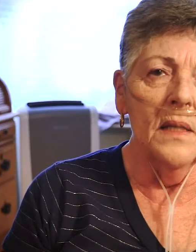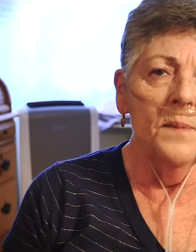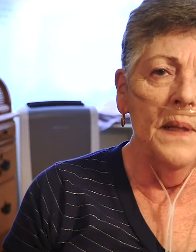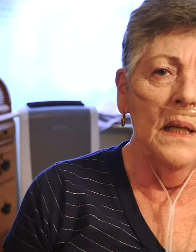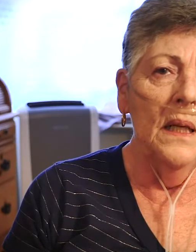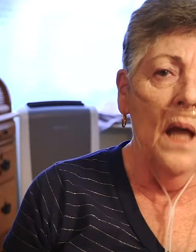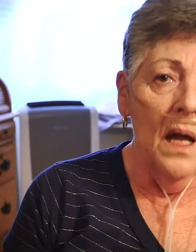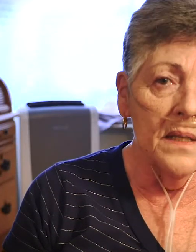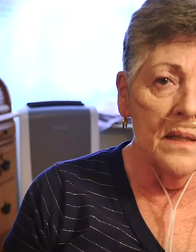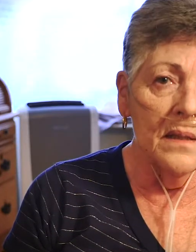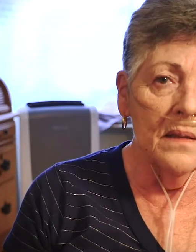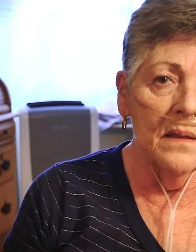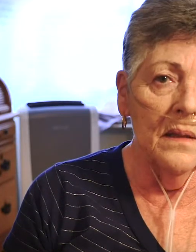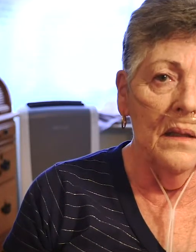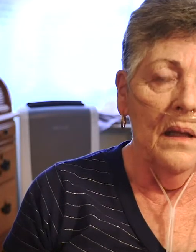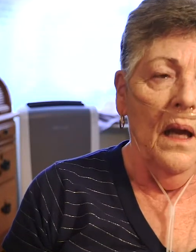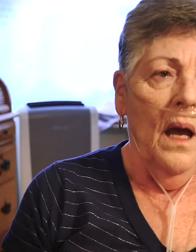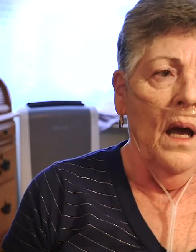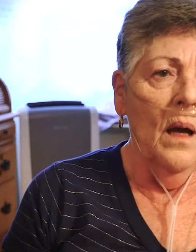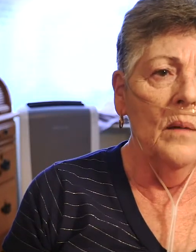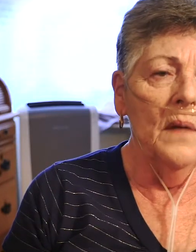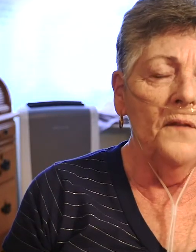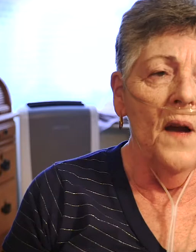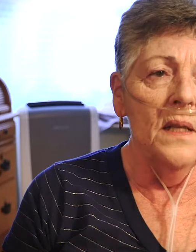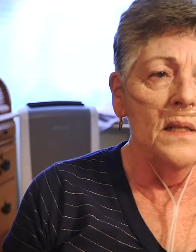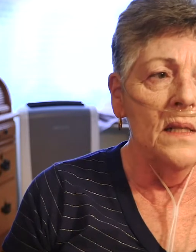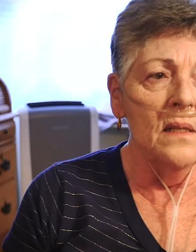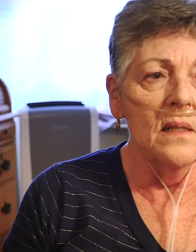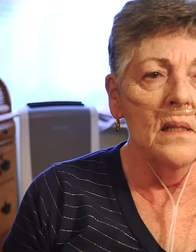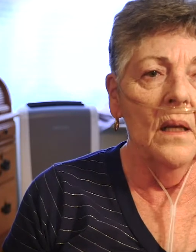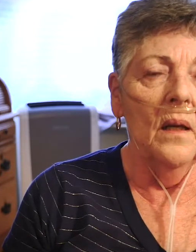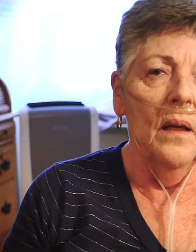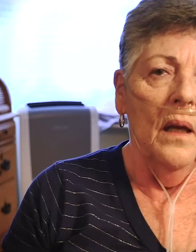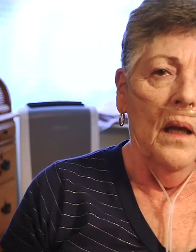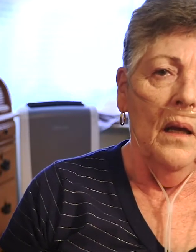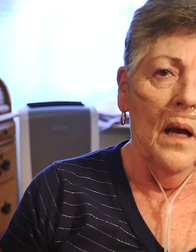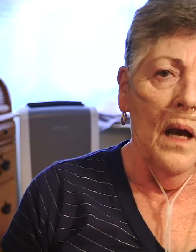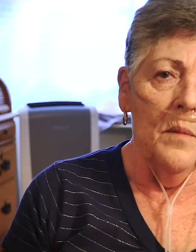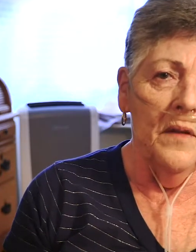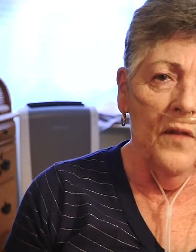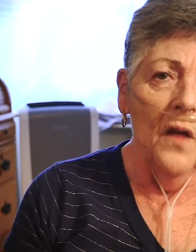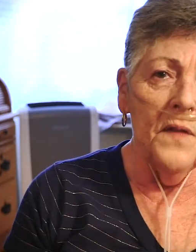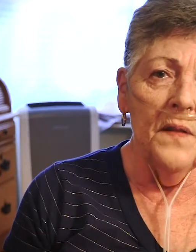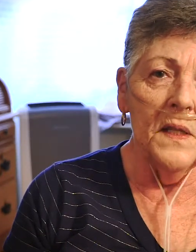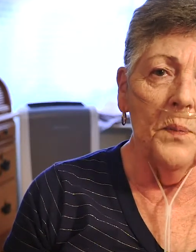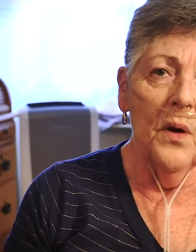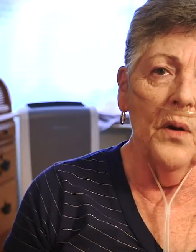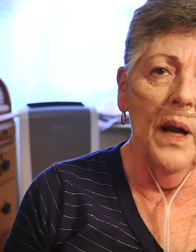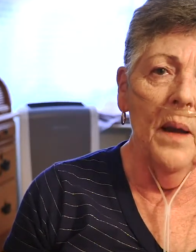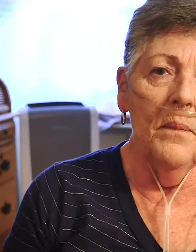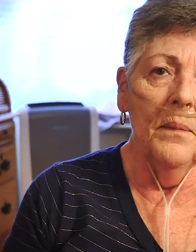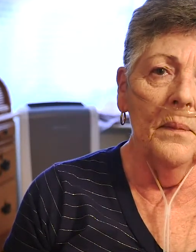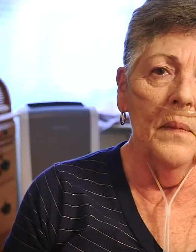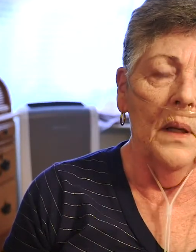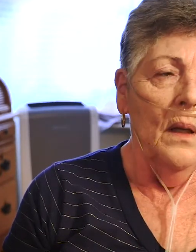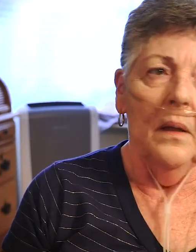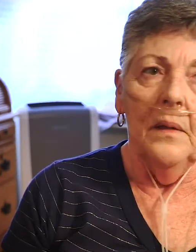of the hospital a lot. I find since I'm involved in this